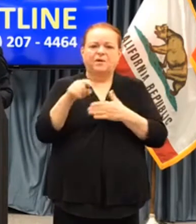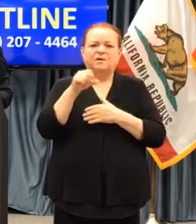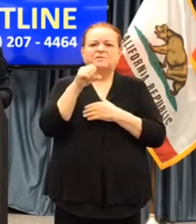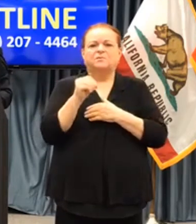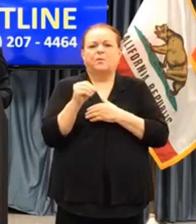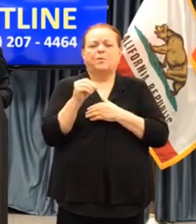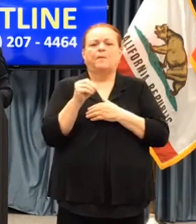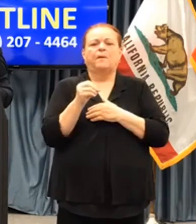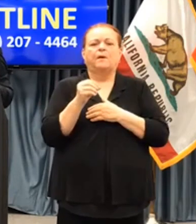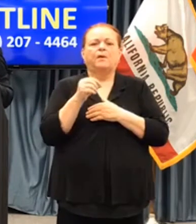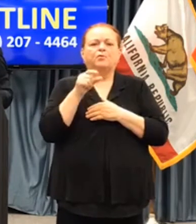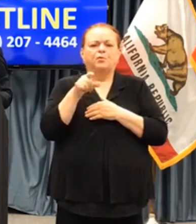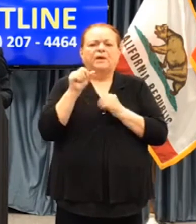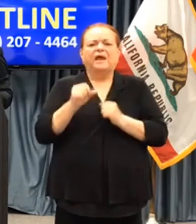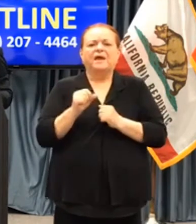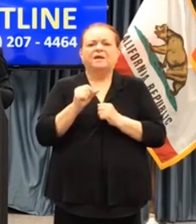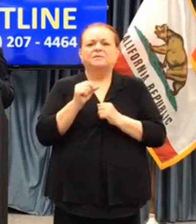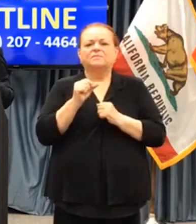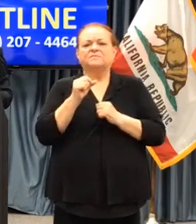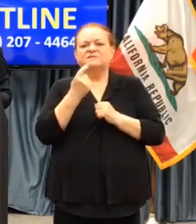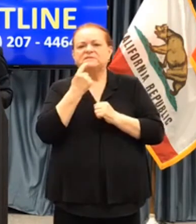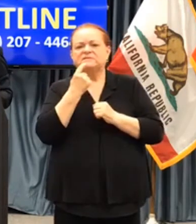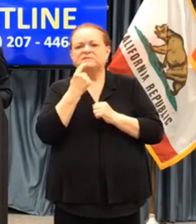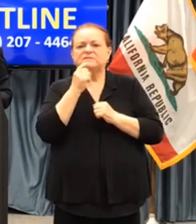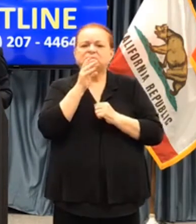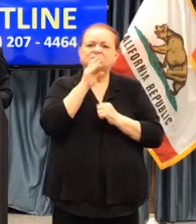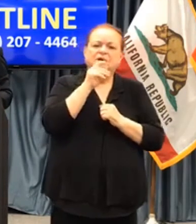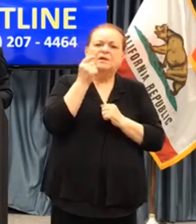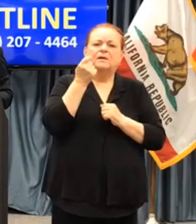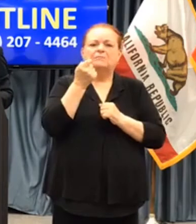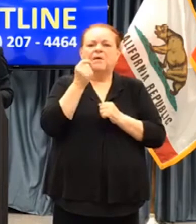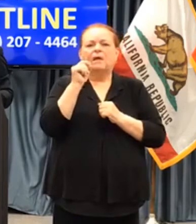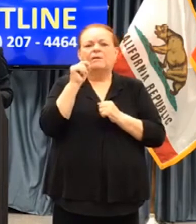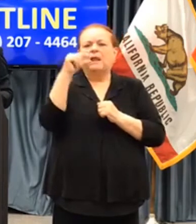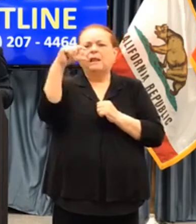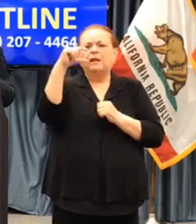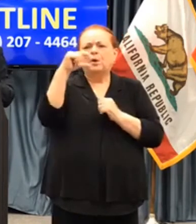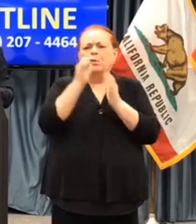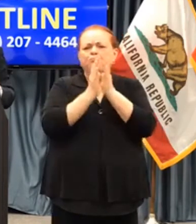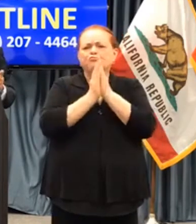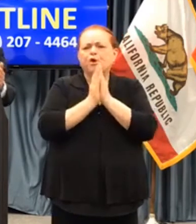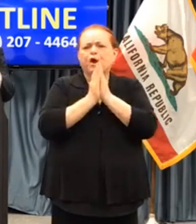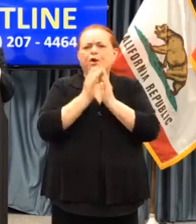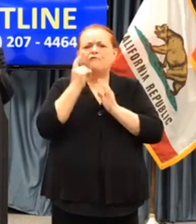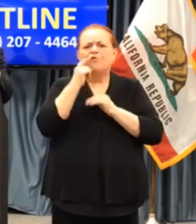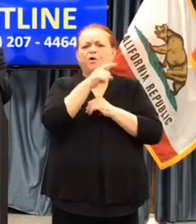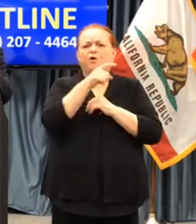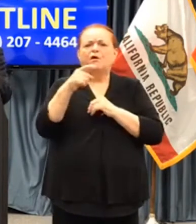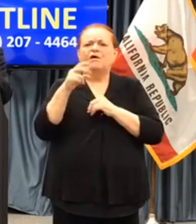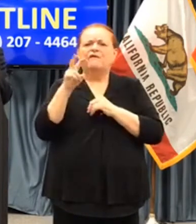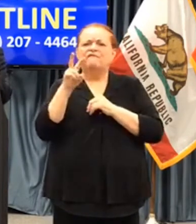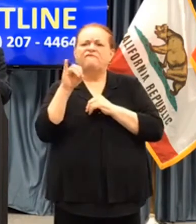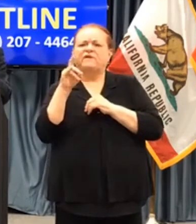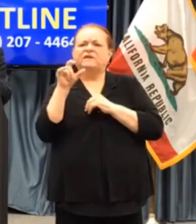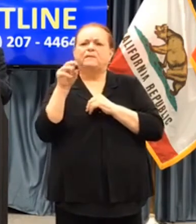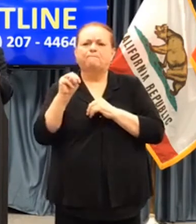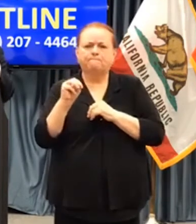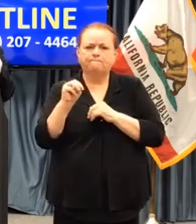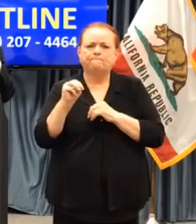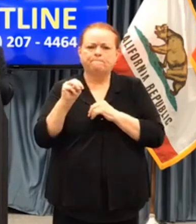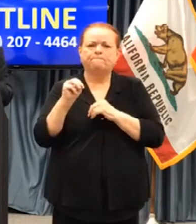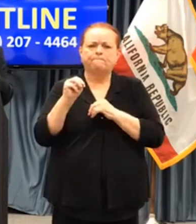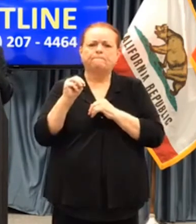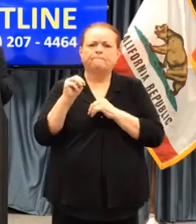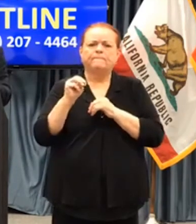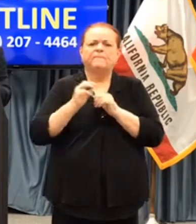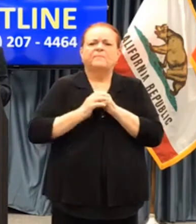bit of prayer for somebody you know who may have been a victim of crime, or understand that this whole big picture we're fighting, we're